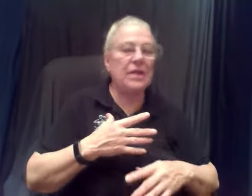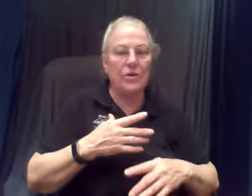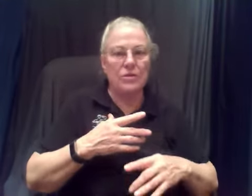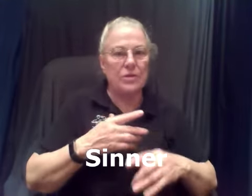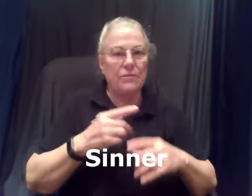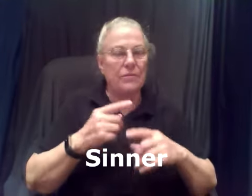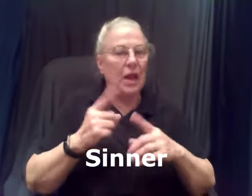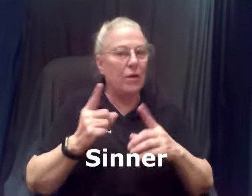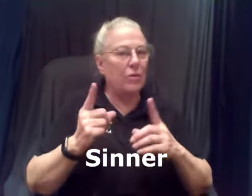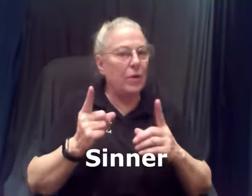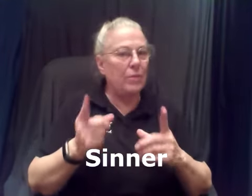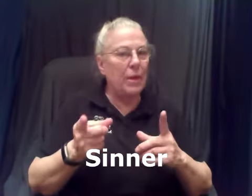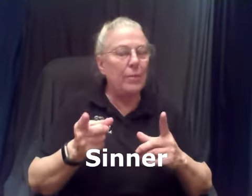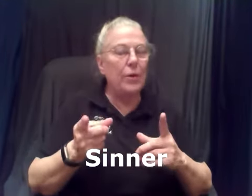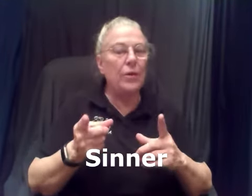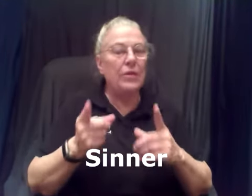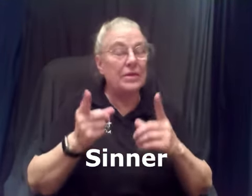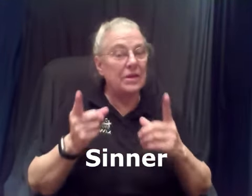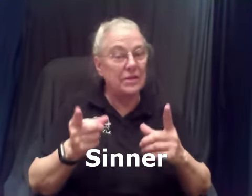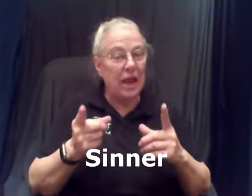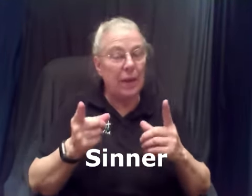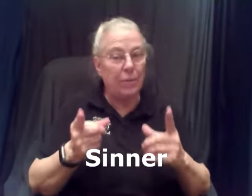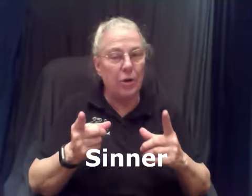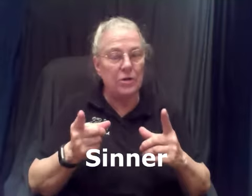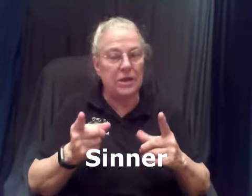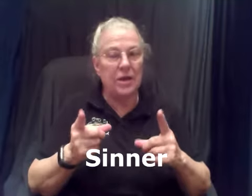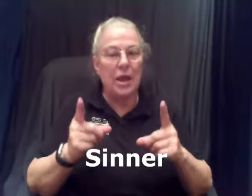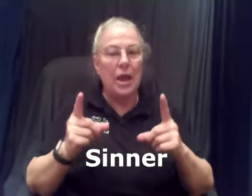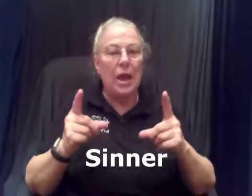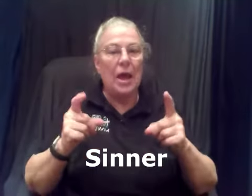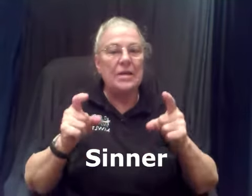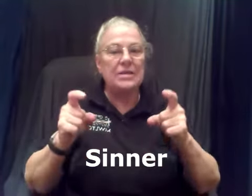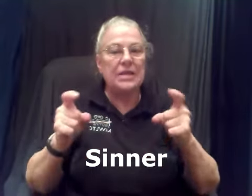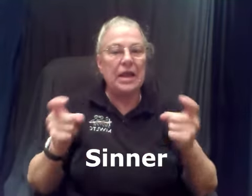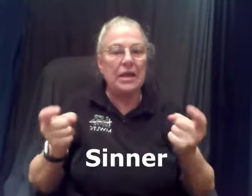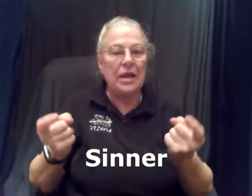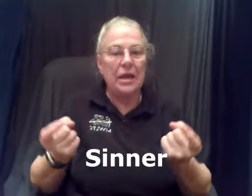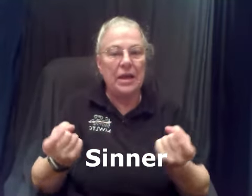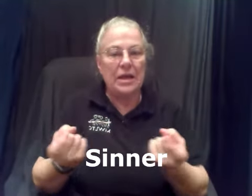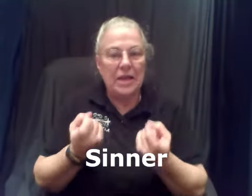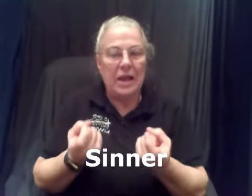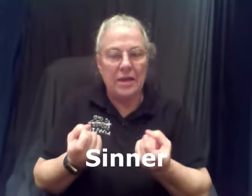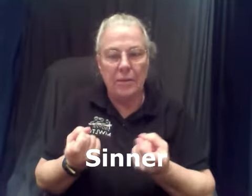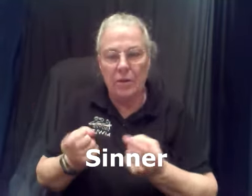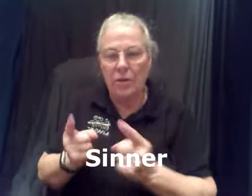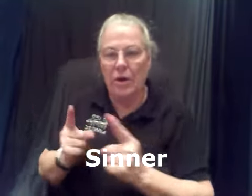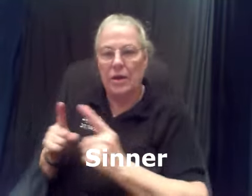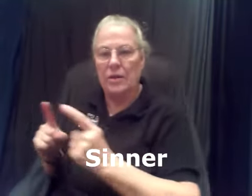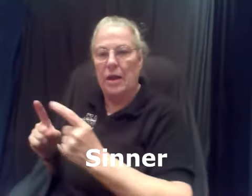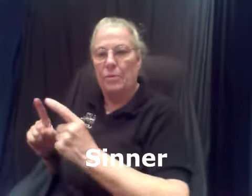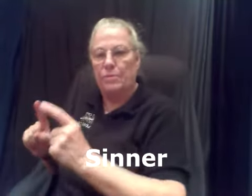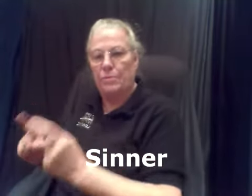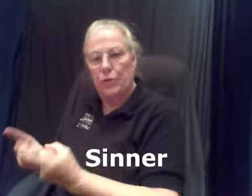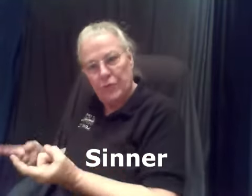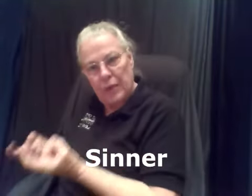Sinners. Now remember, this is a person. Sin is a double hook, and I'll move around where you